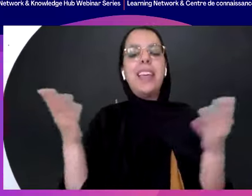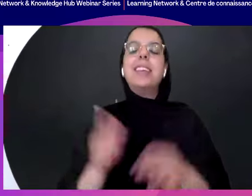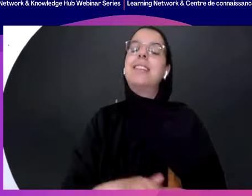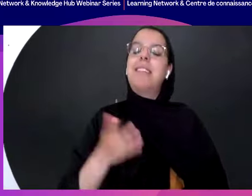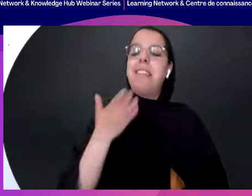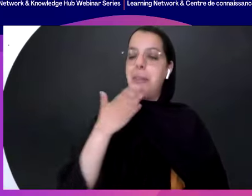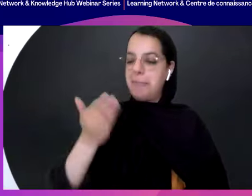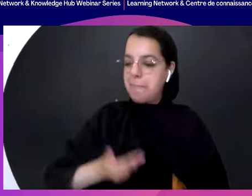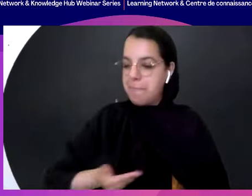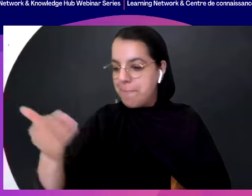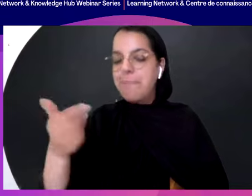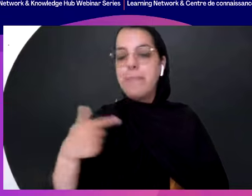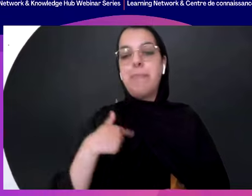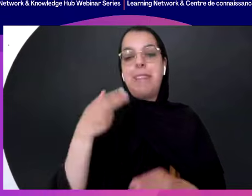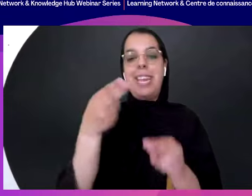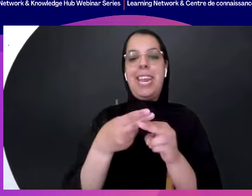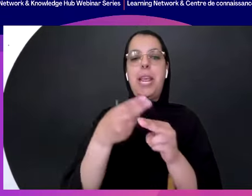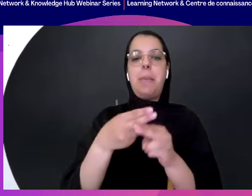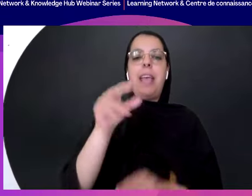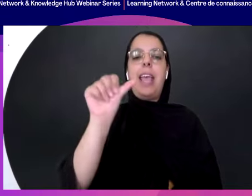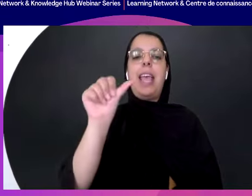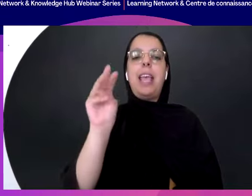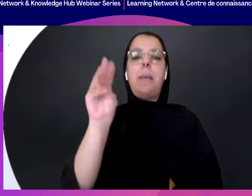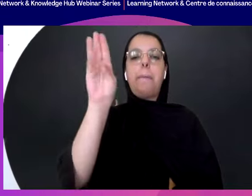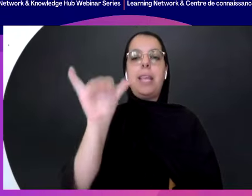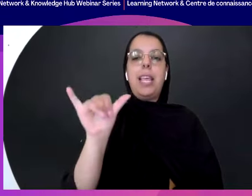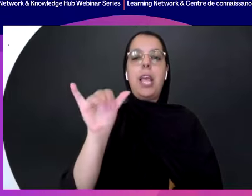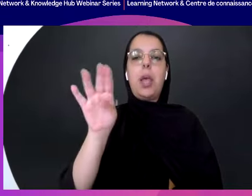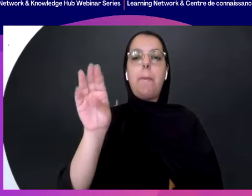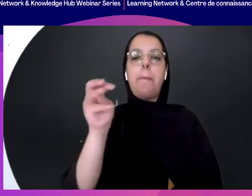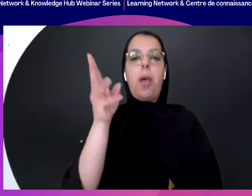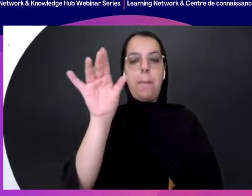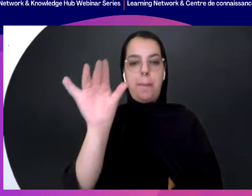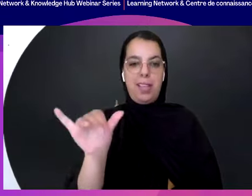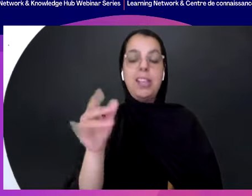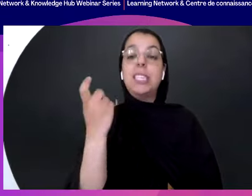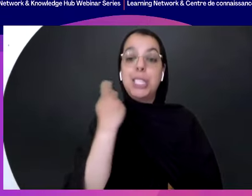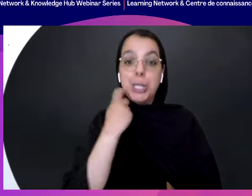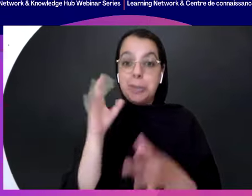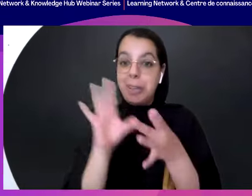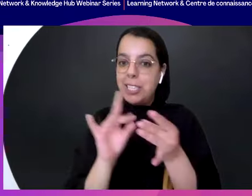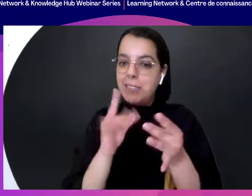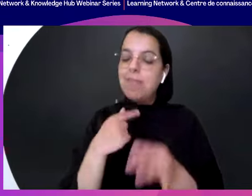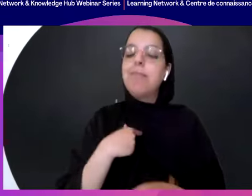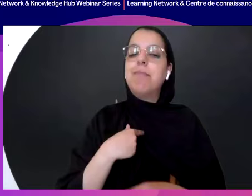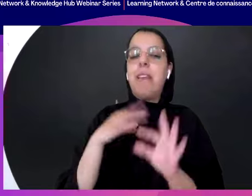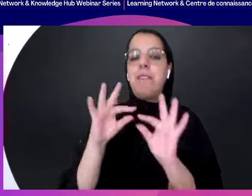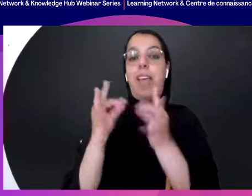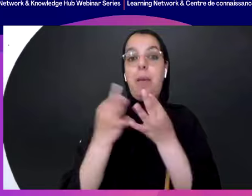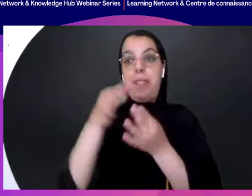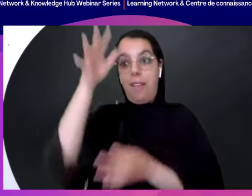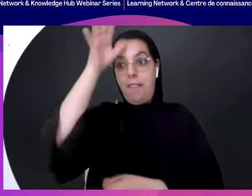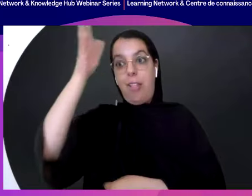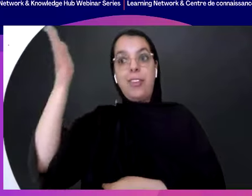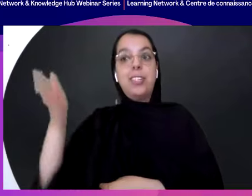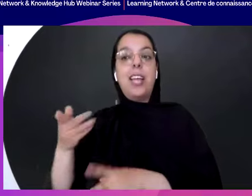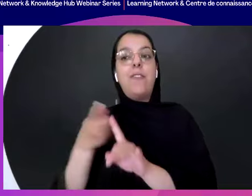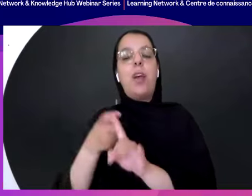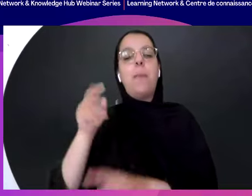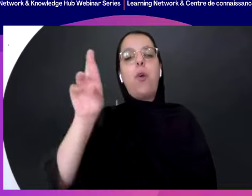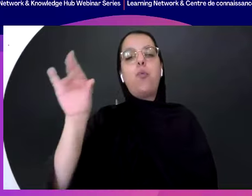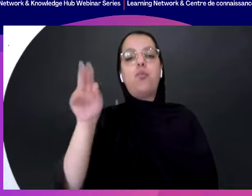Bombay. As mentioned, my family's from Rainy River First Nations on my father's side, and on my mom's side